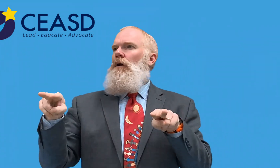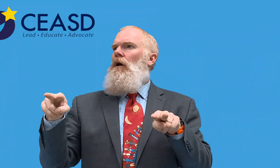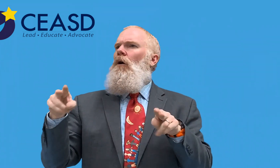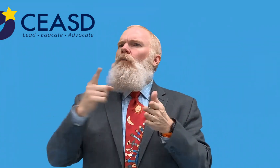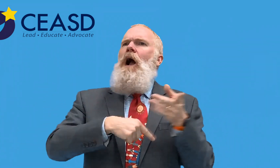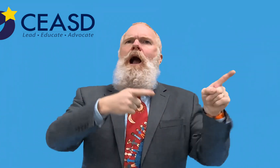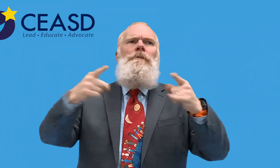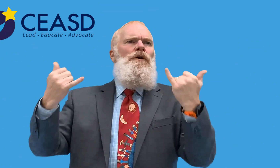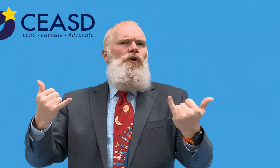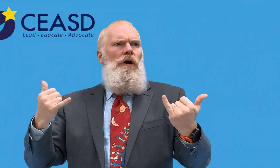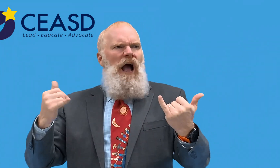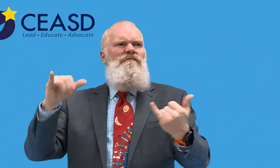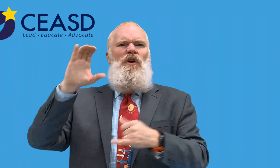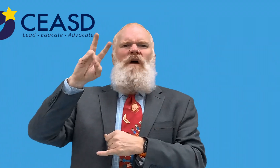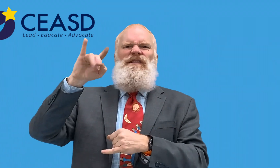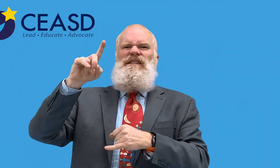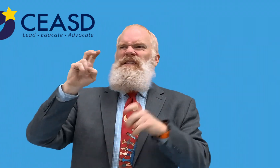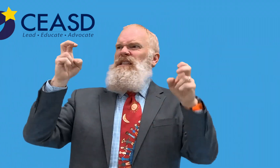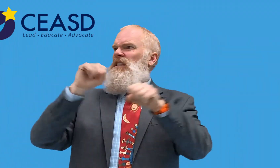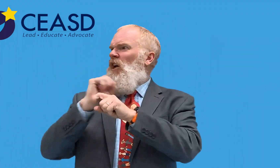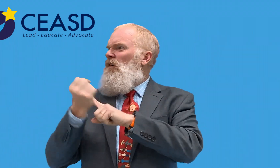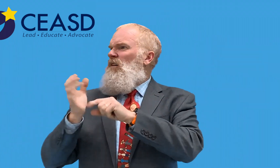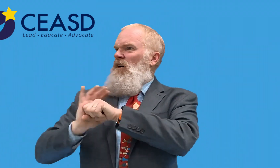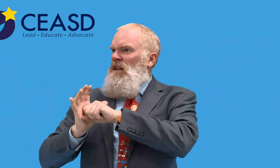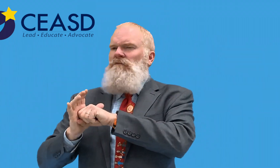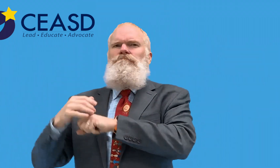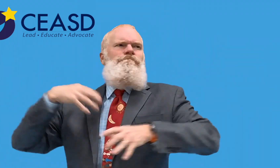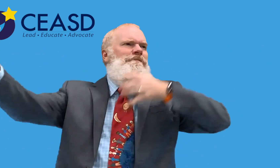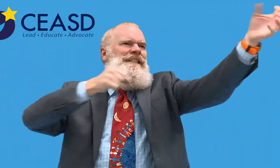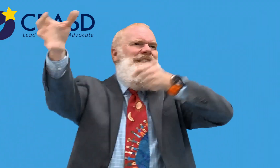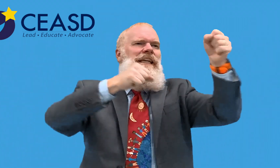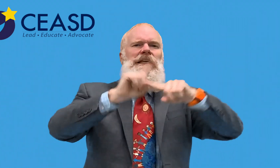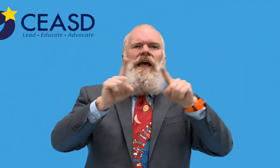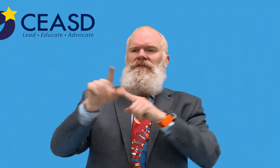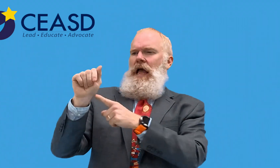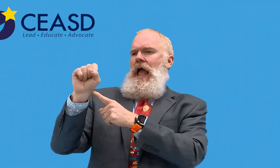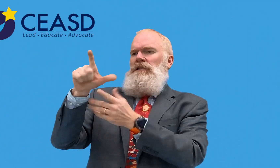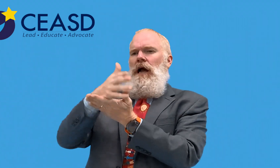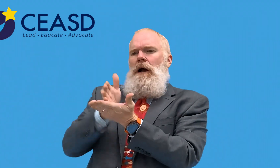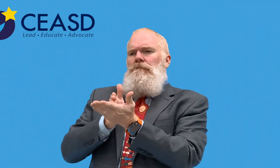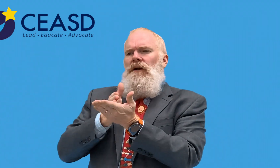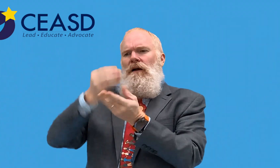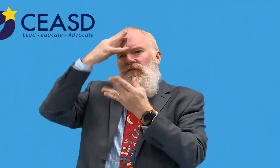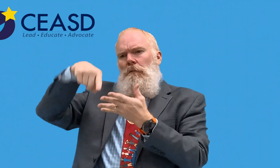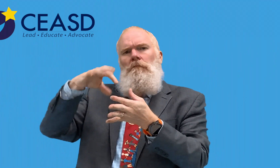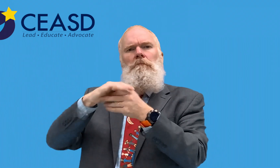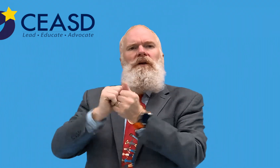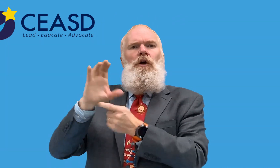and recently updated our website and social media presence following some intensive changes. As we took stock of the world around us today and all that is